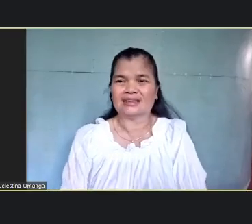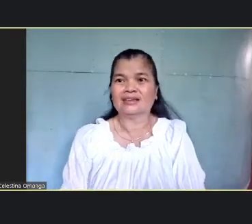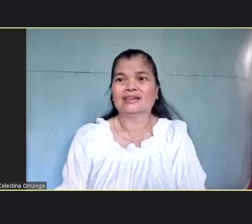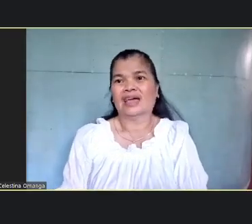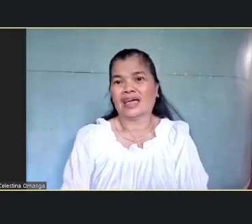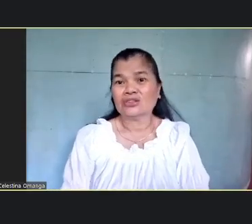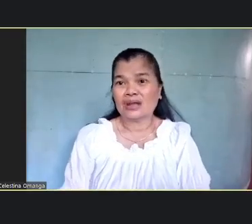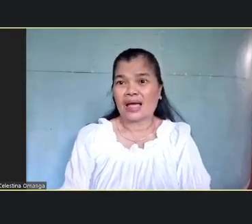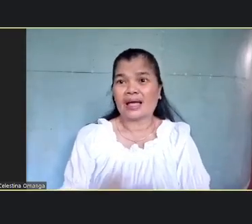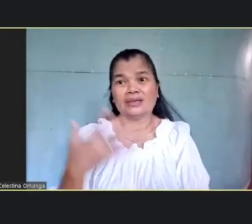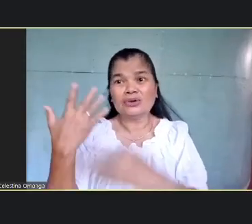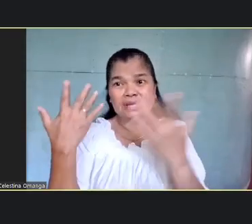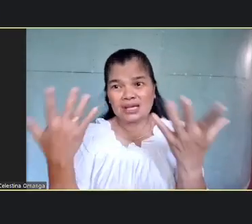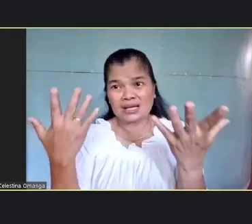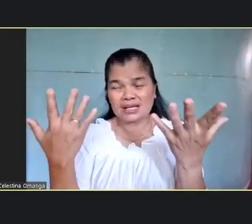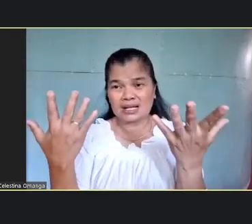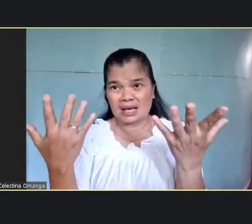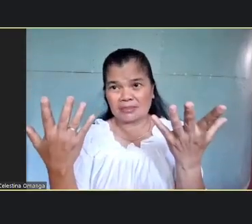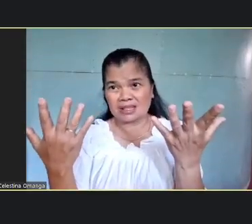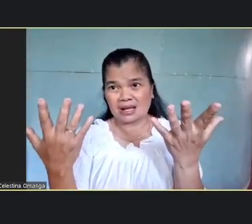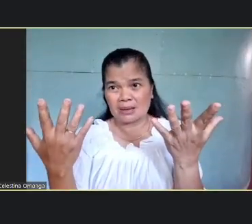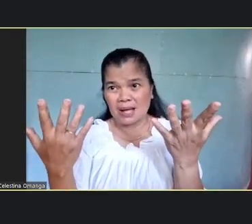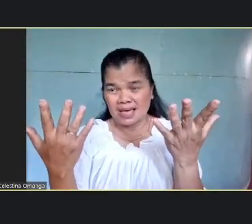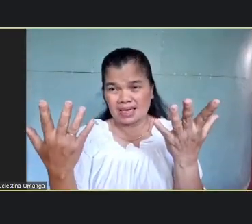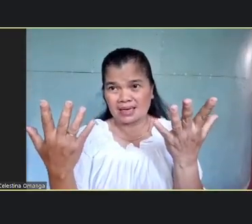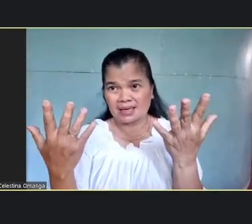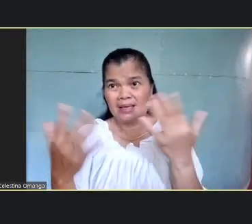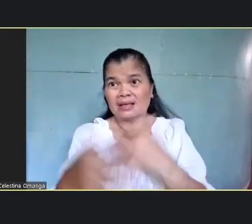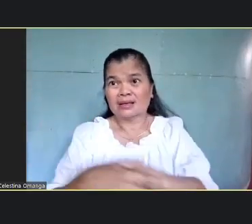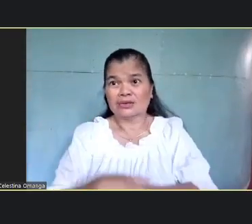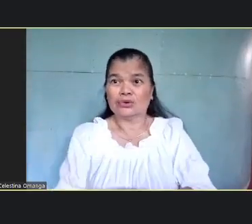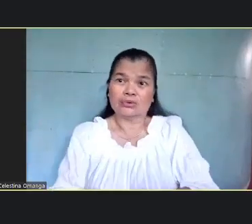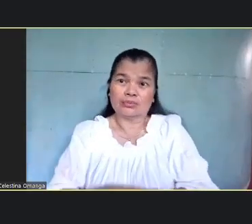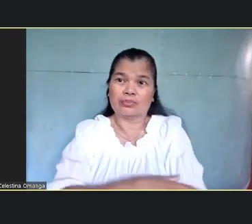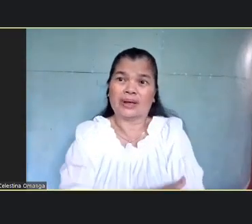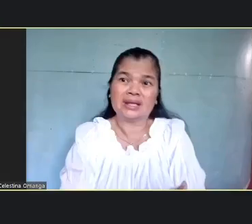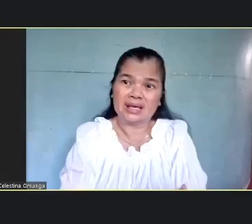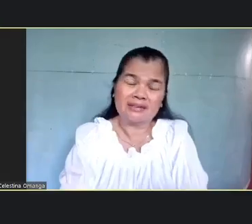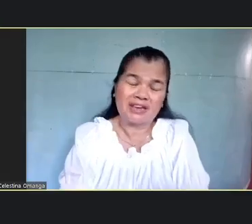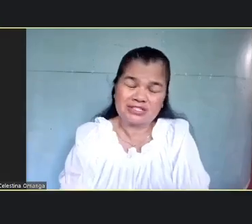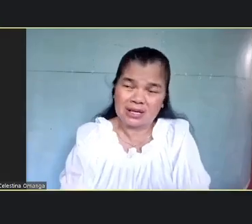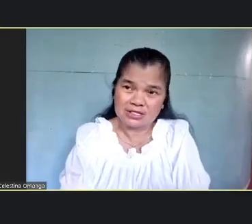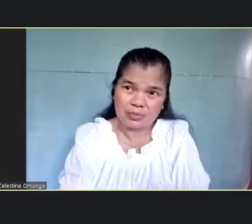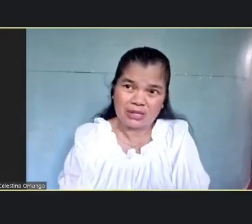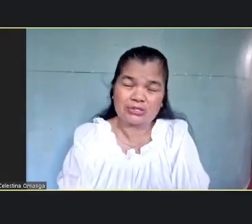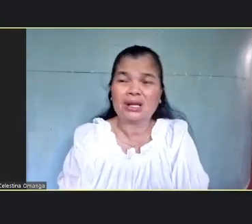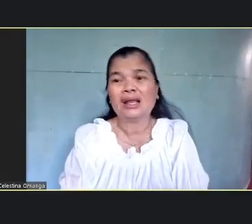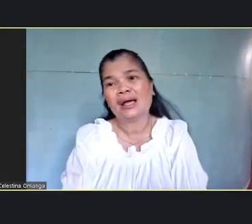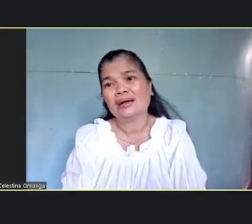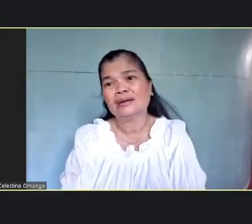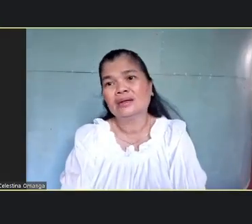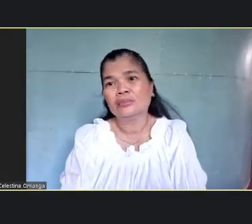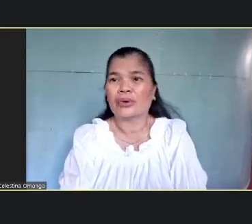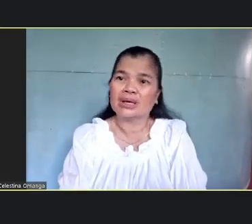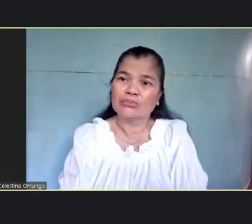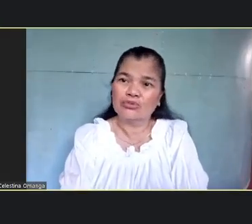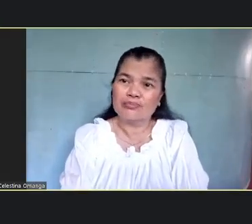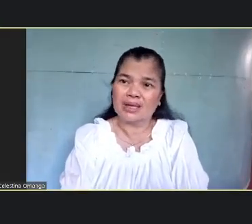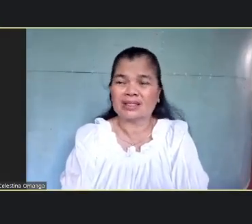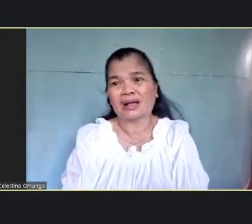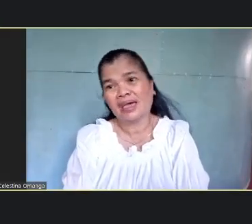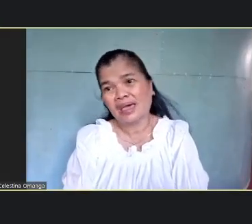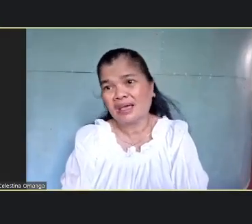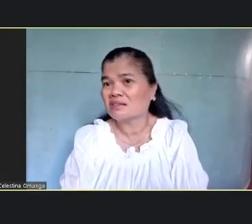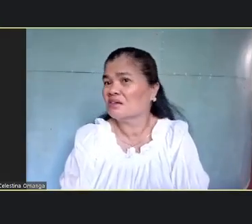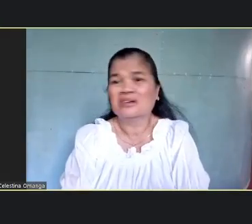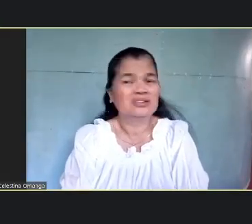signal. Ito na yung hindi ka nagagamit ng kamay. Yung pwedeng facial expression na lang, pwedeng